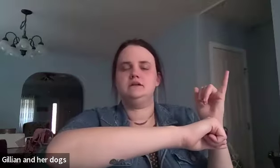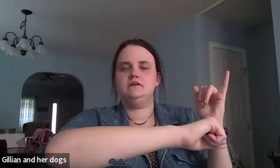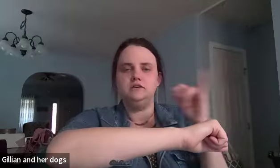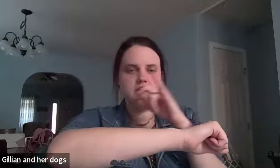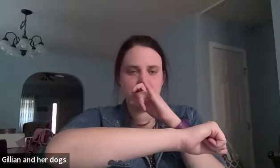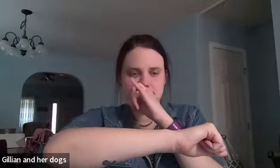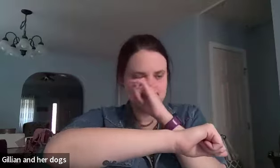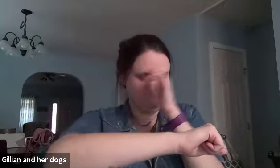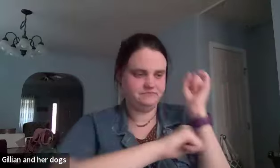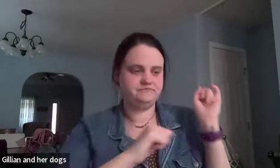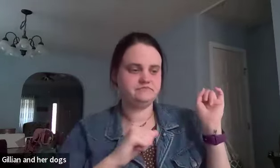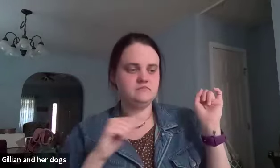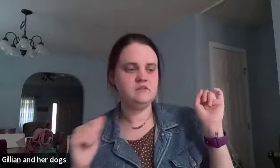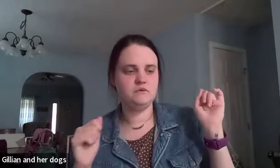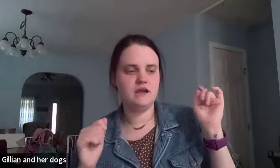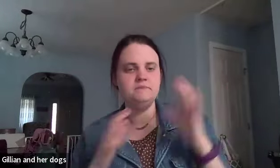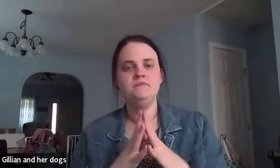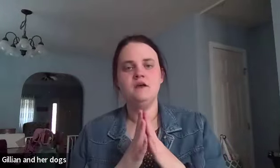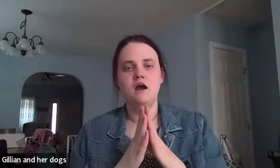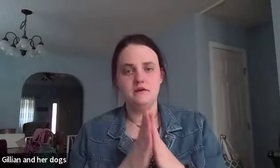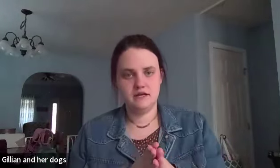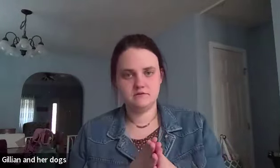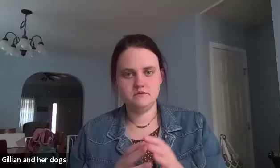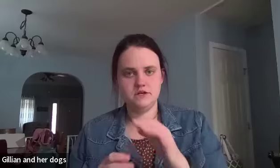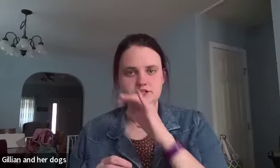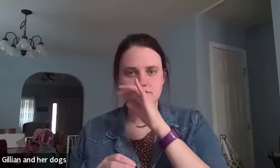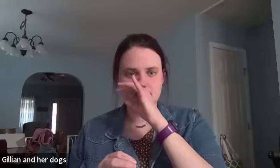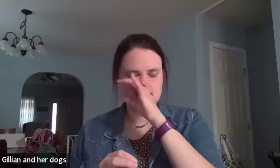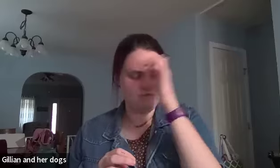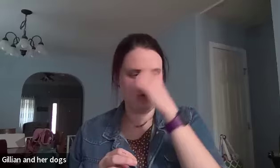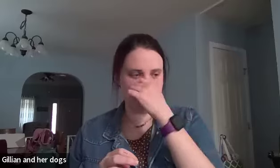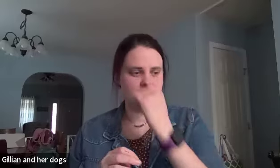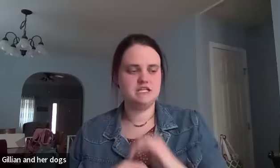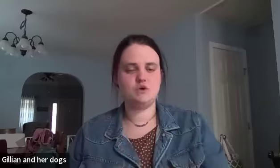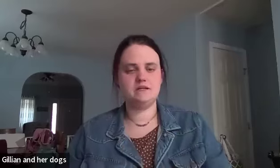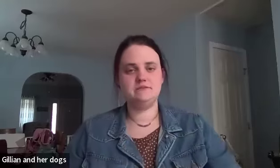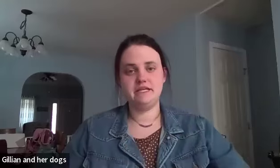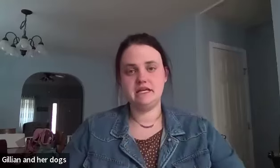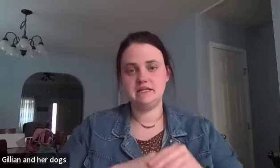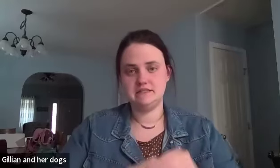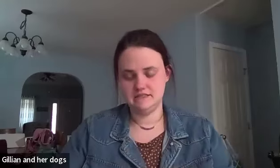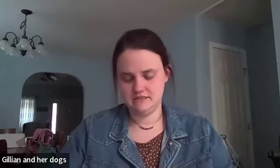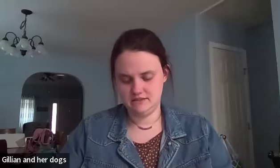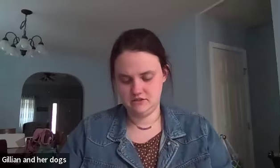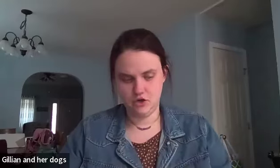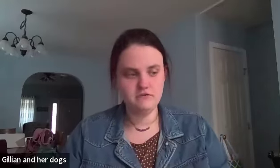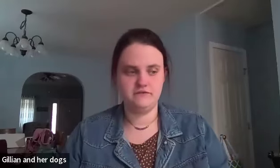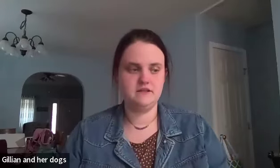pleasing. Goodness. Okay. Our next one that we're going to do with that same motion is going to be